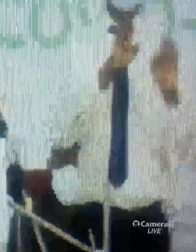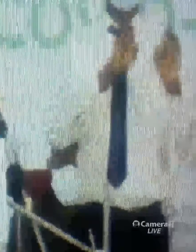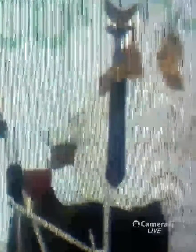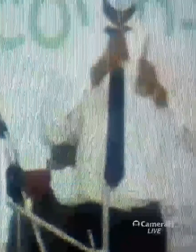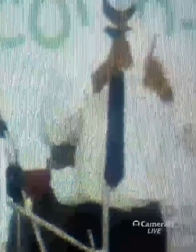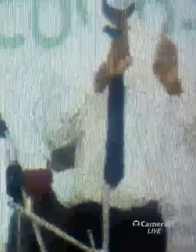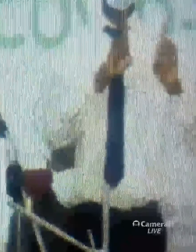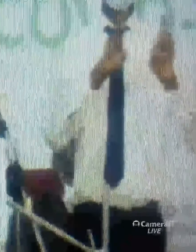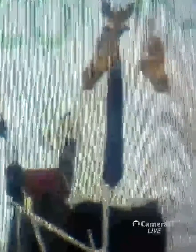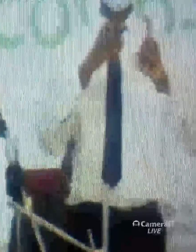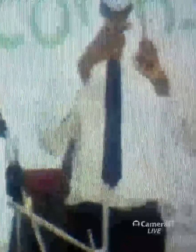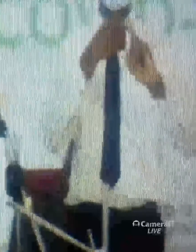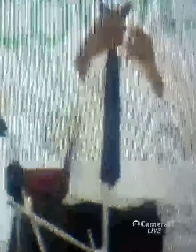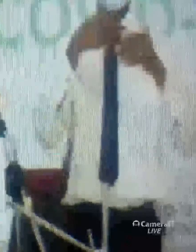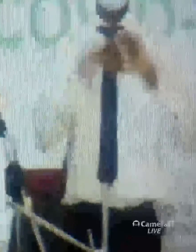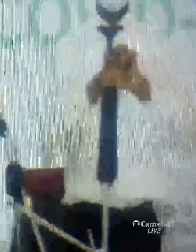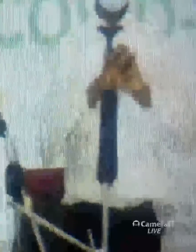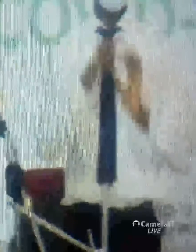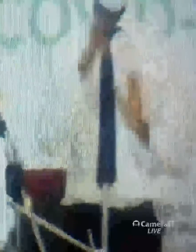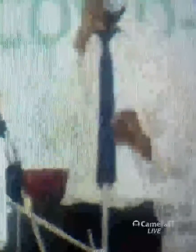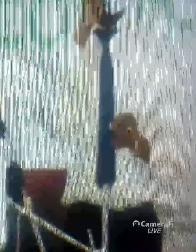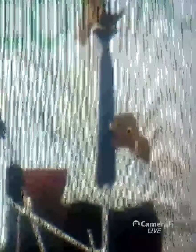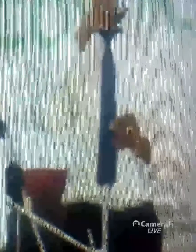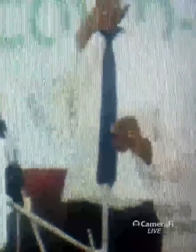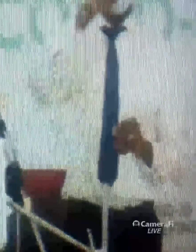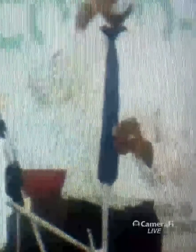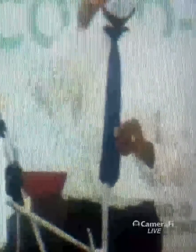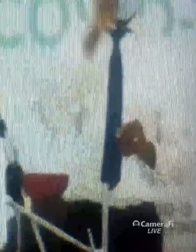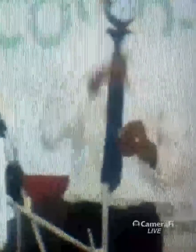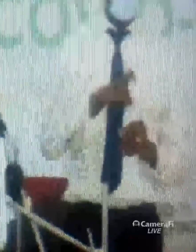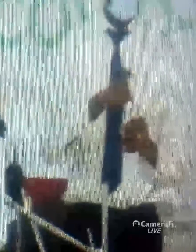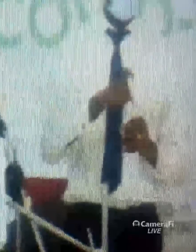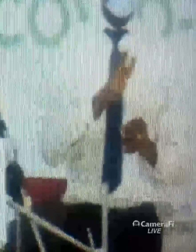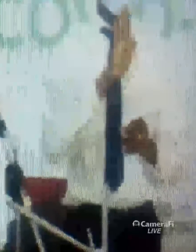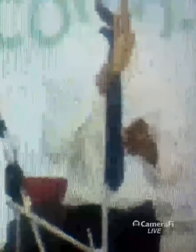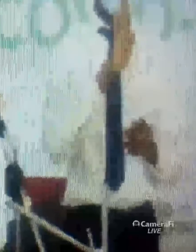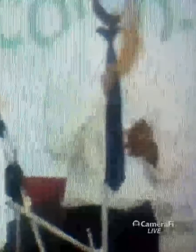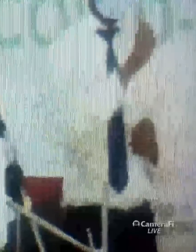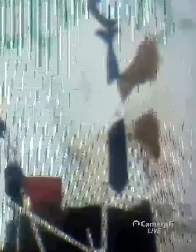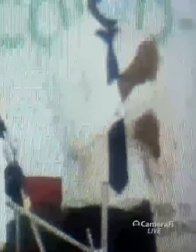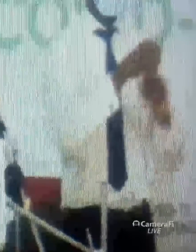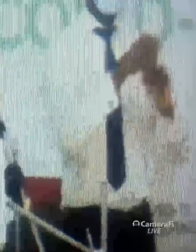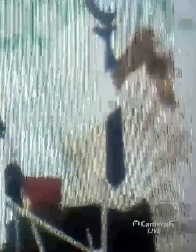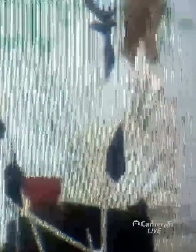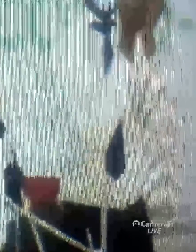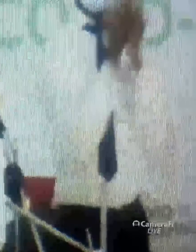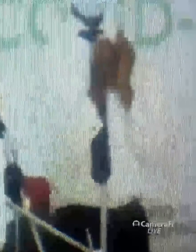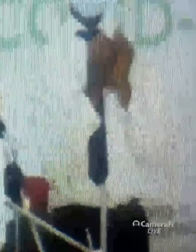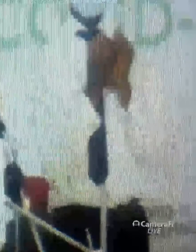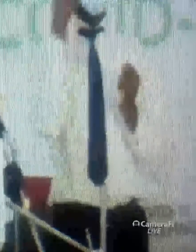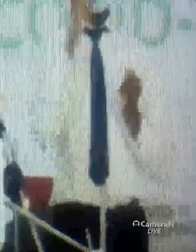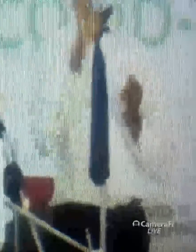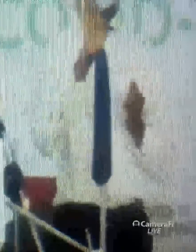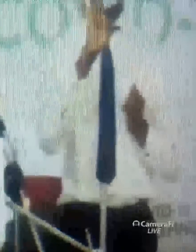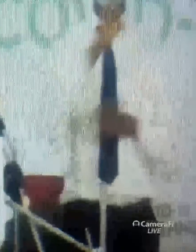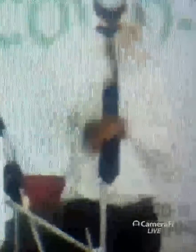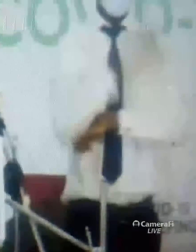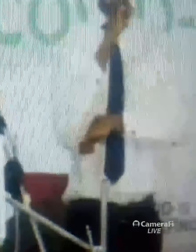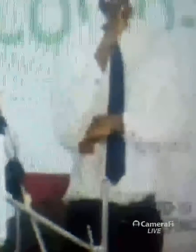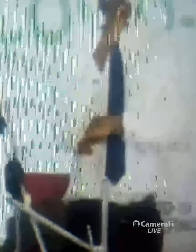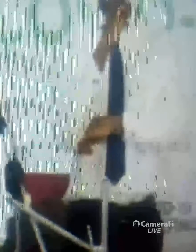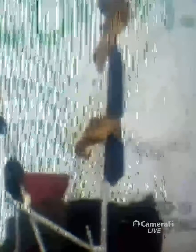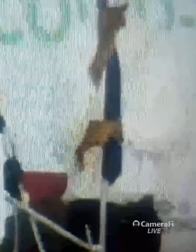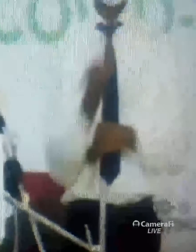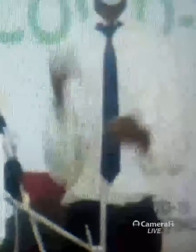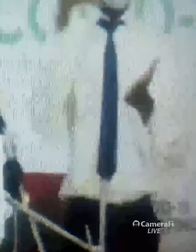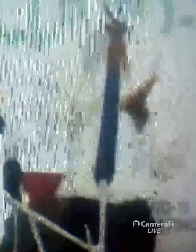When they come into Nigeria, they are supposed to self-isolate for 7 days and then do a repeat test and confirm